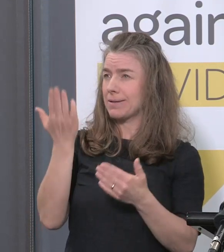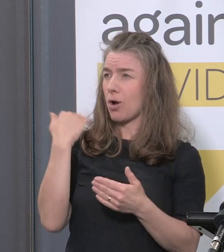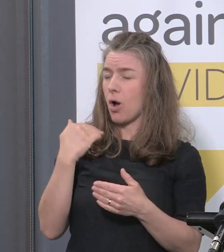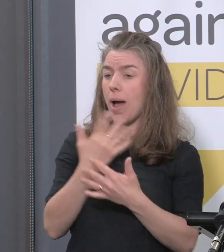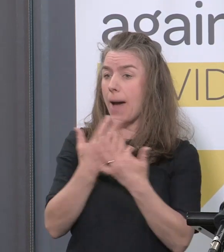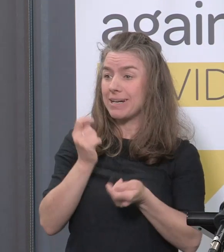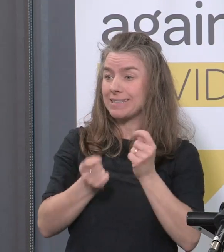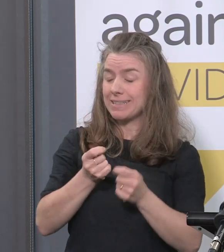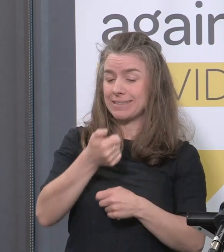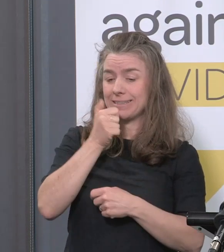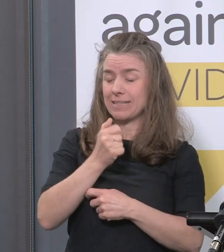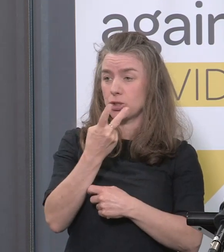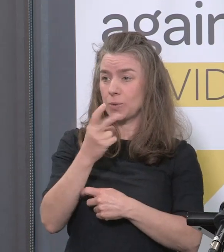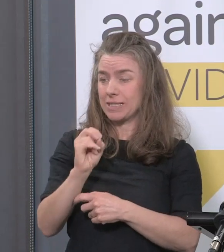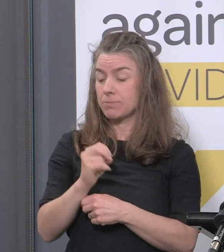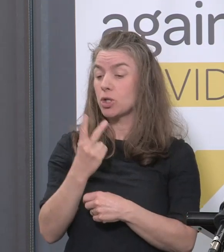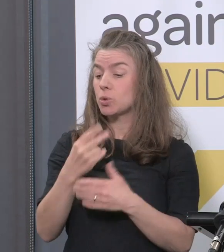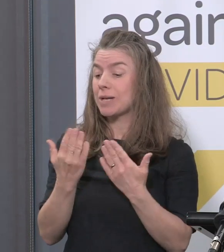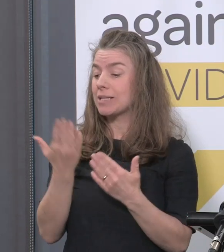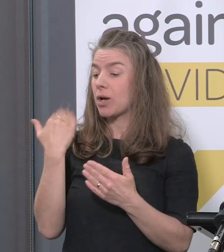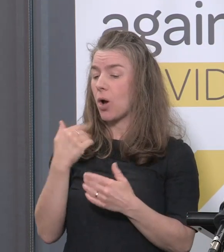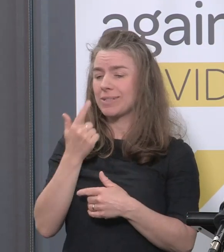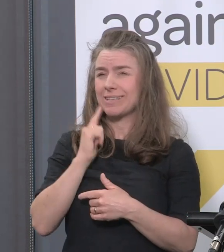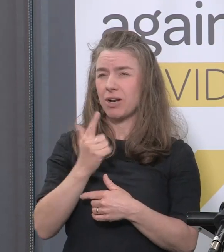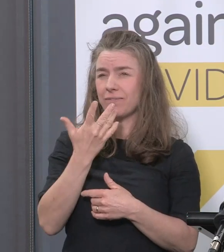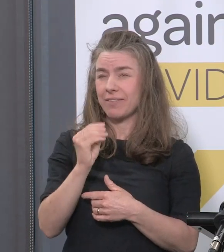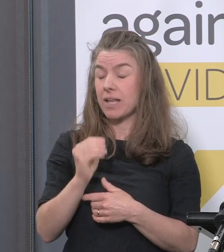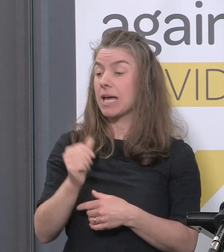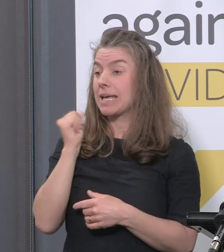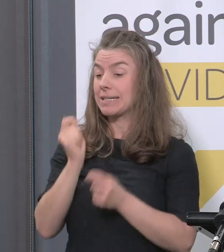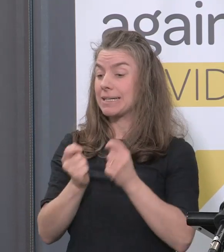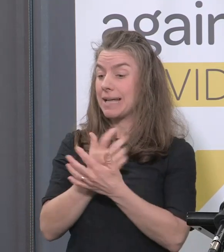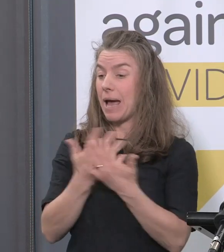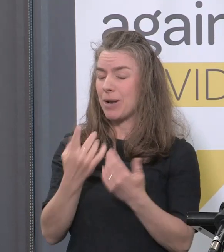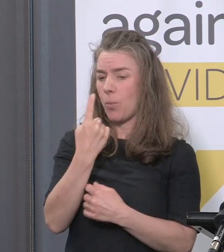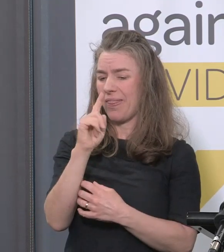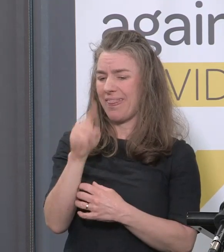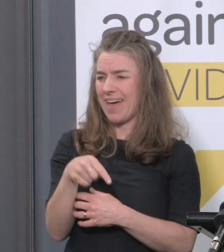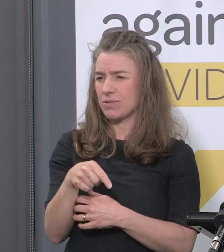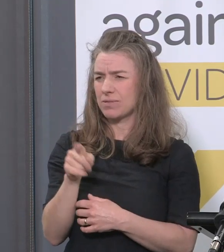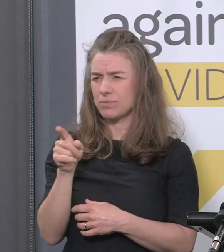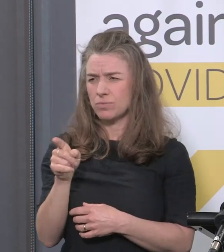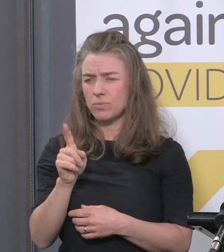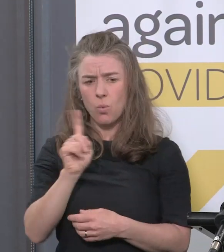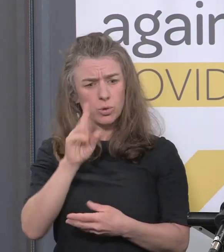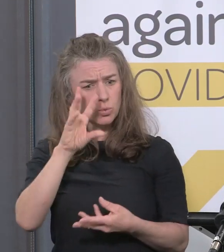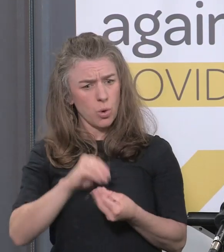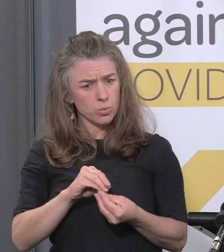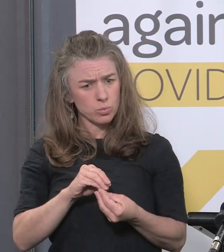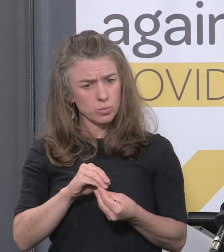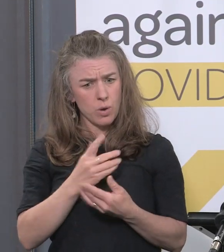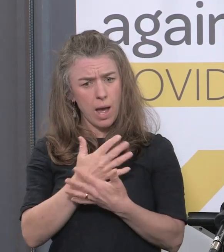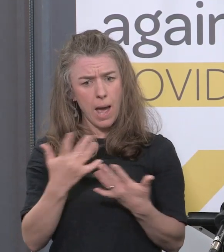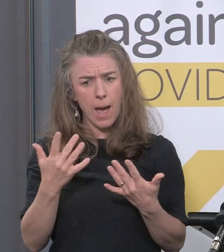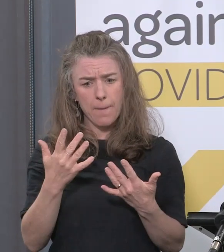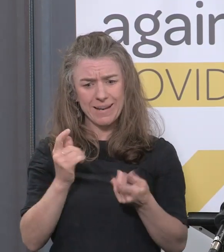done. 2 days ago, it was around 750, and yesterday, just over 1,000 tests were completed. So there's no rationing. Yes. What's the